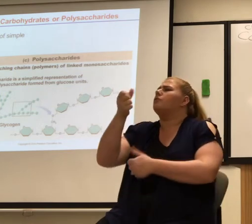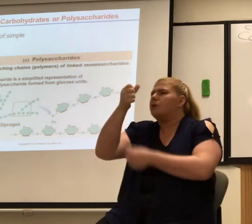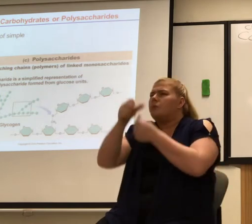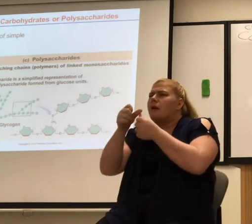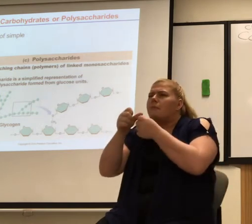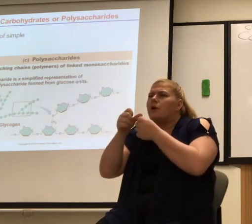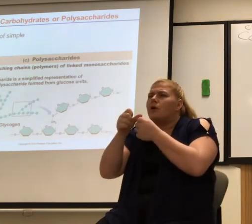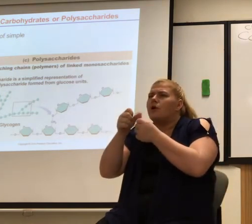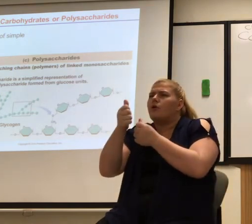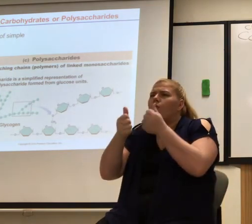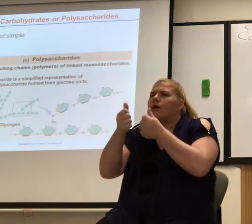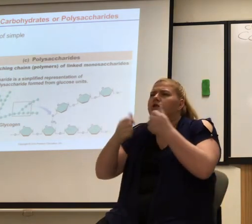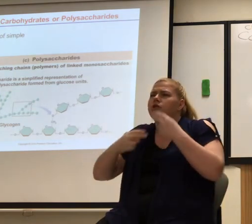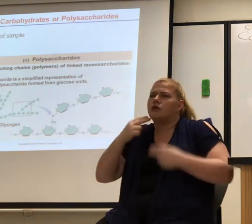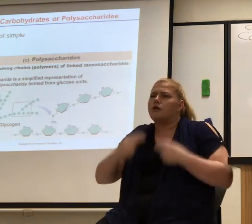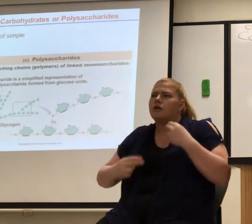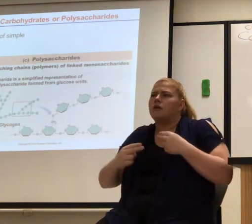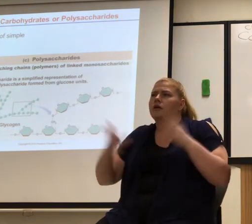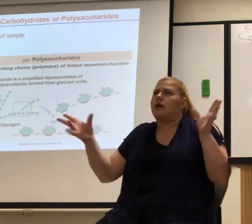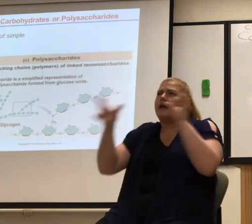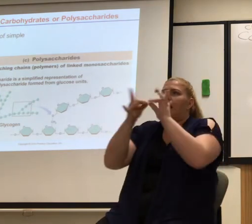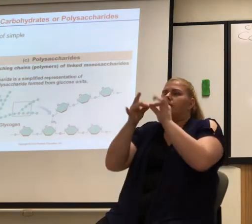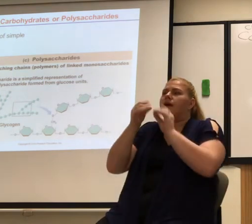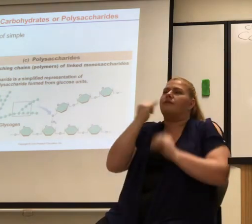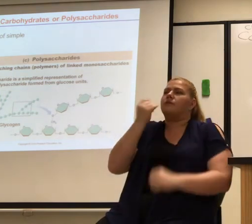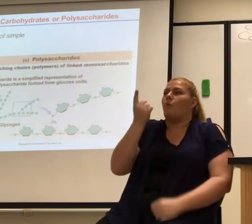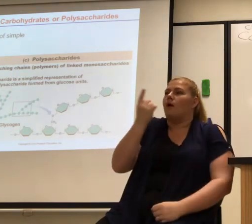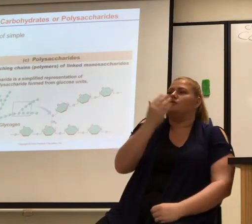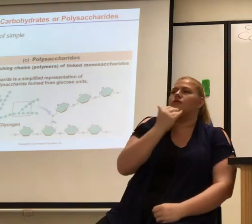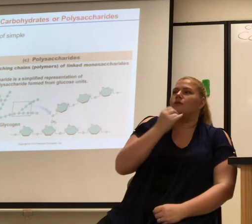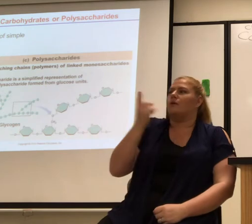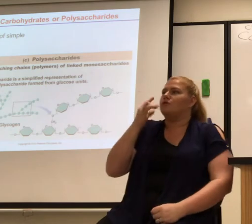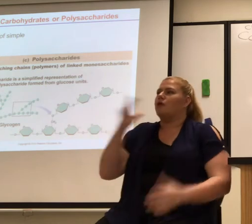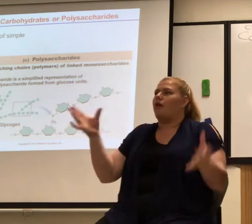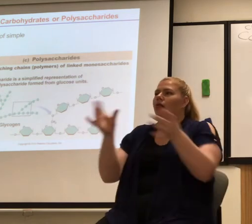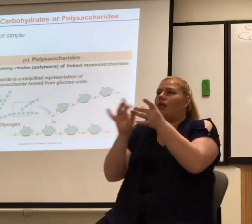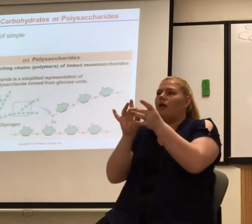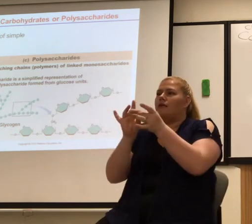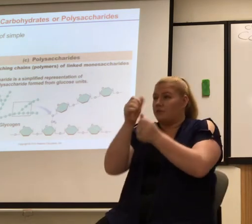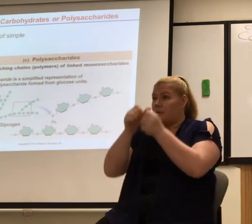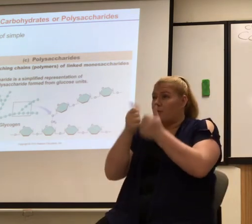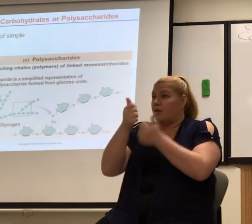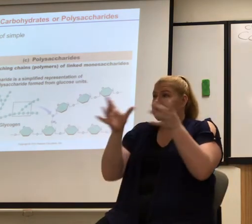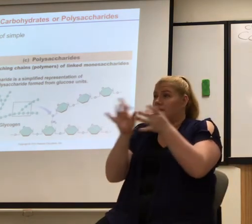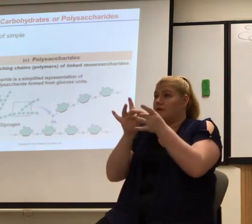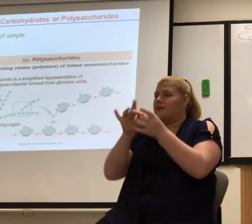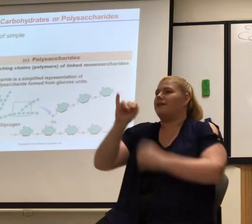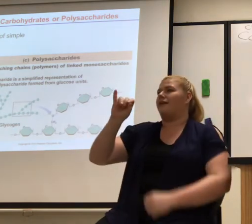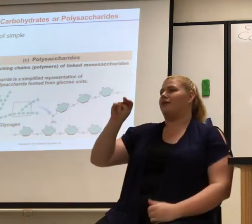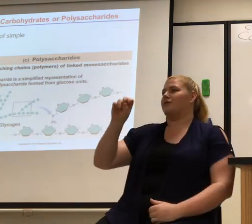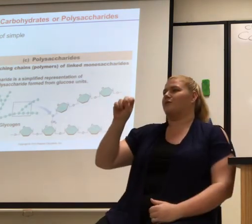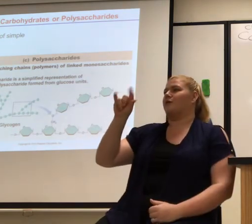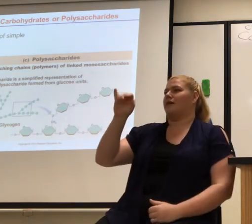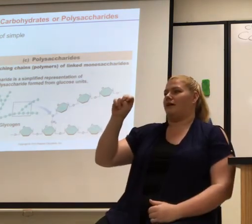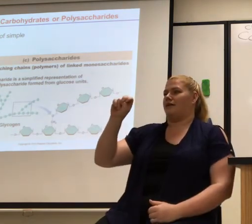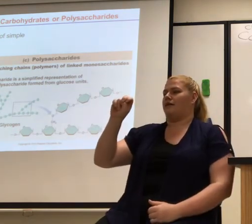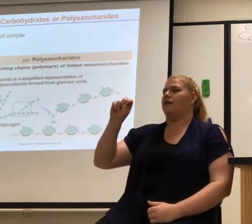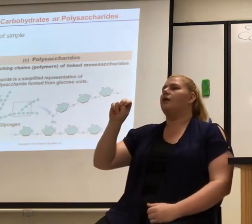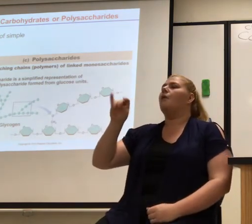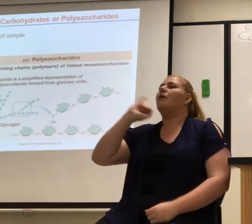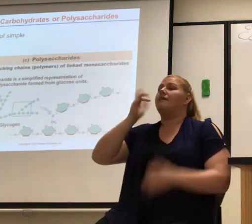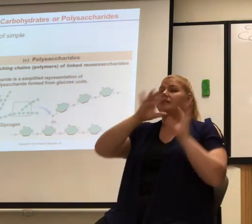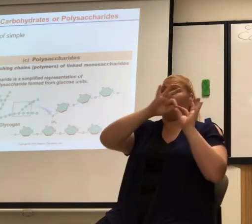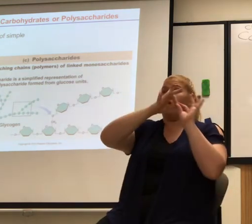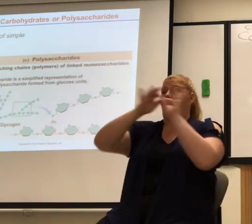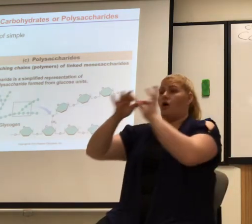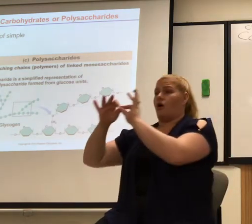to the glycogen? Was it insulin or glucagon? Yeah, insulin was the tissue building one. But what was the one that broke the glycogen